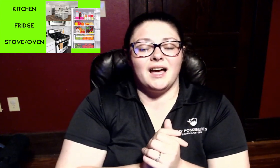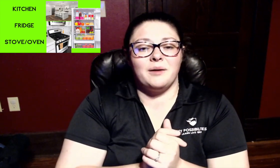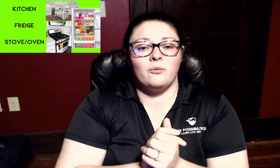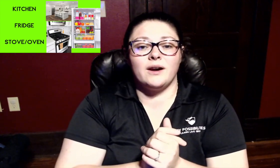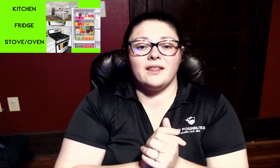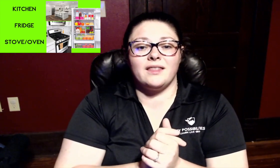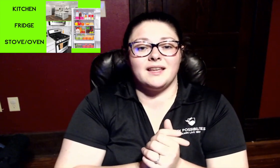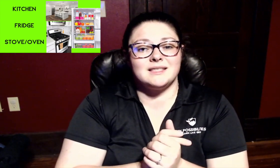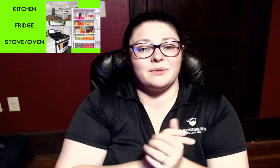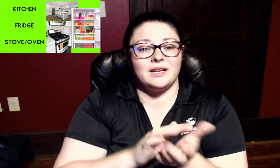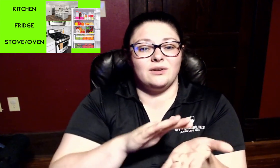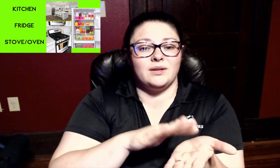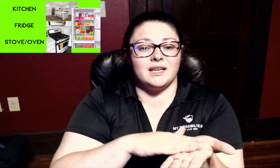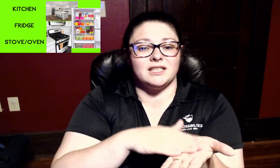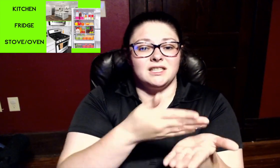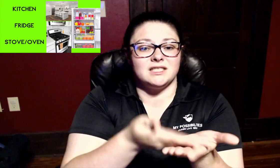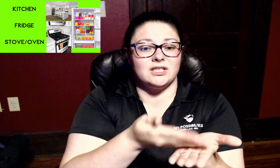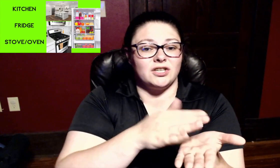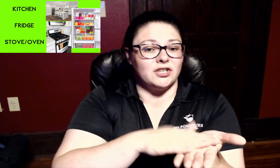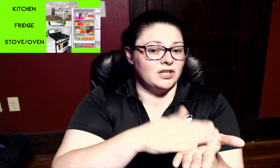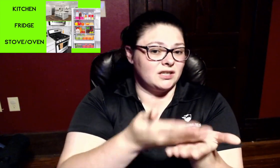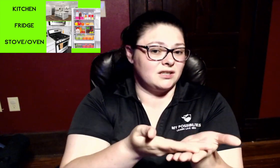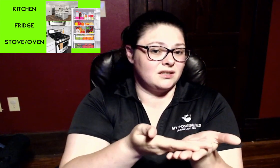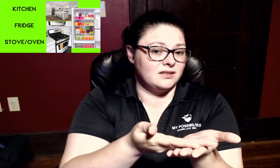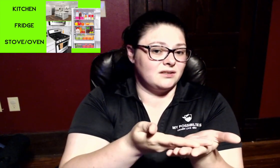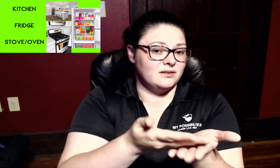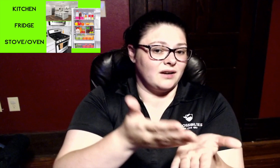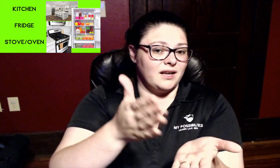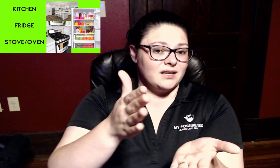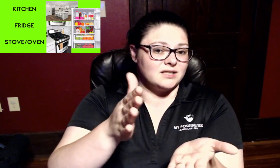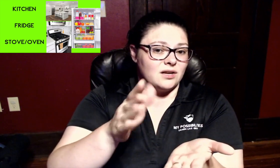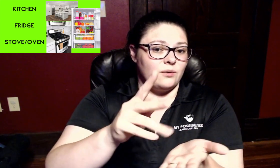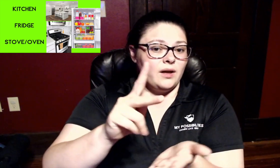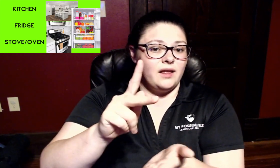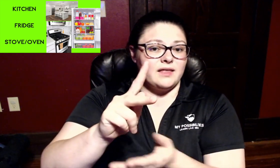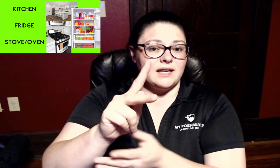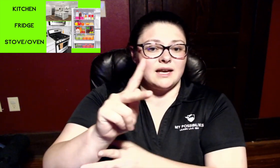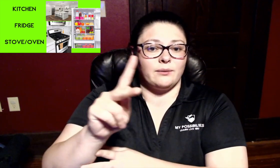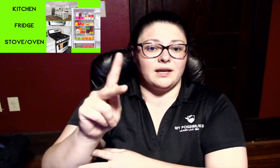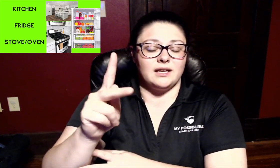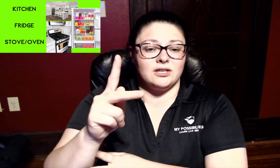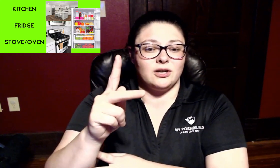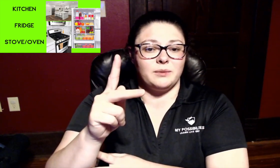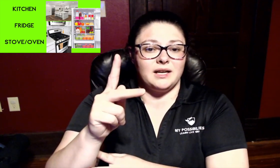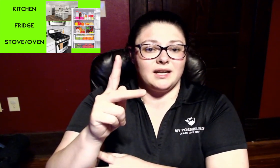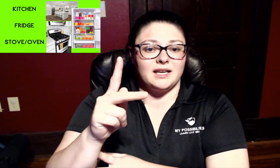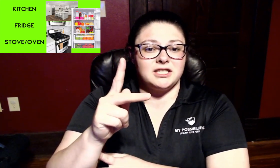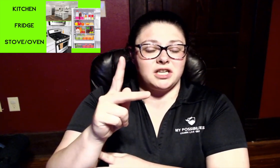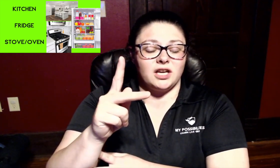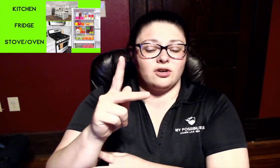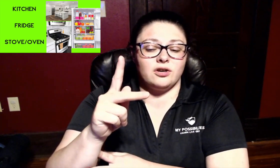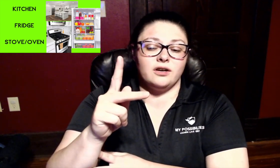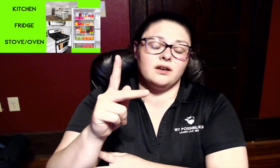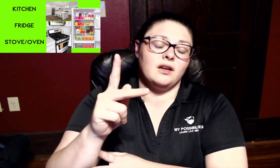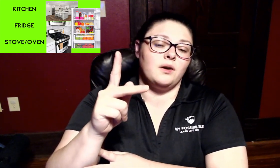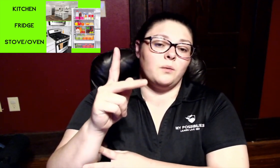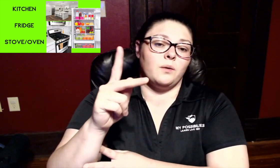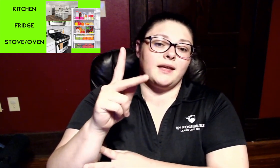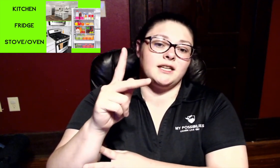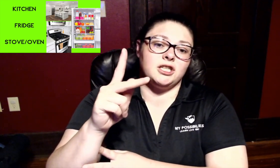One of the things that we can do in the kitchen is to cook, right? And so that's how we can determine kitchen and cook. Kitchen is